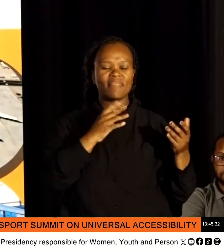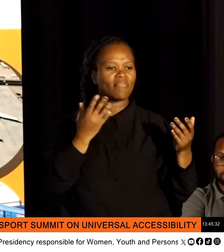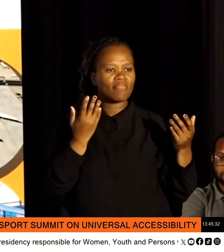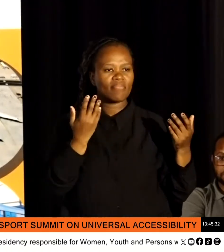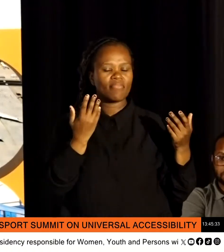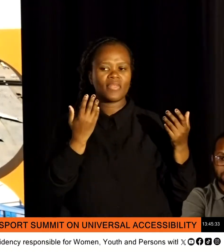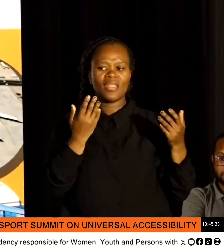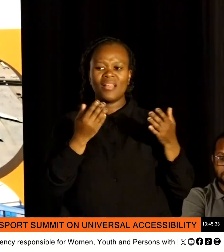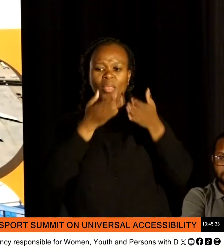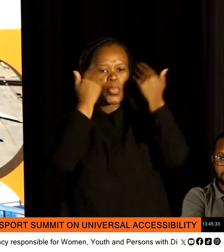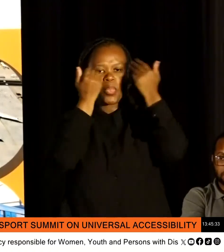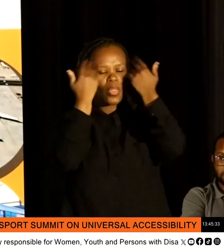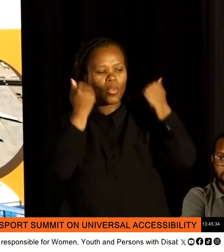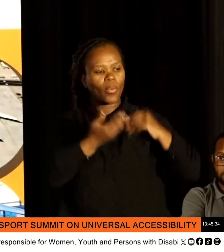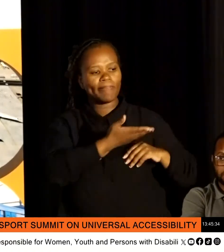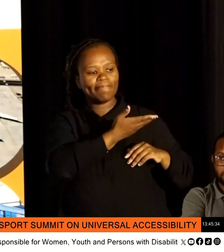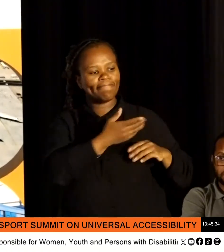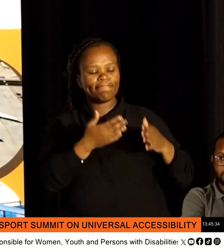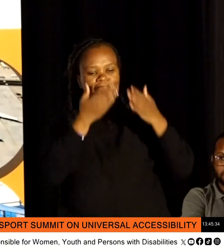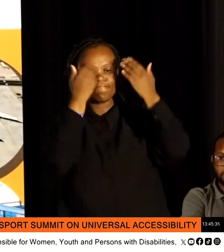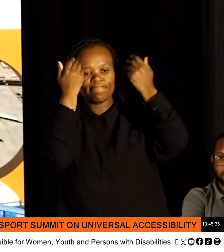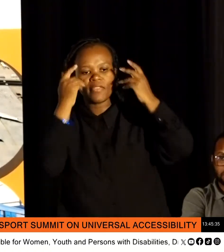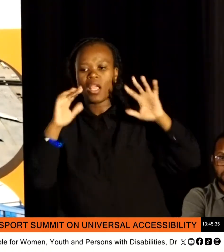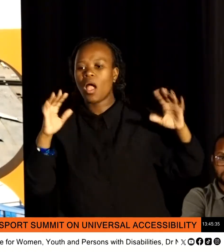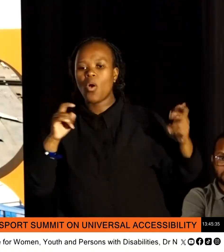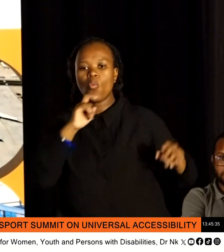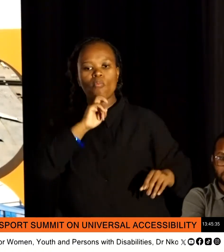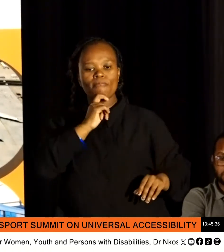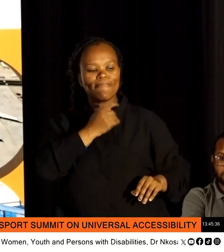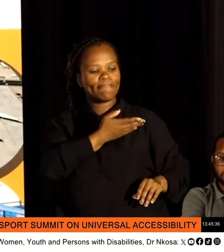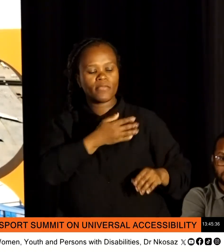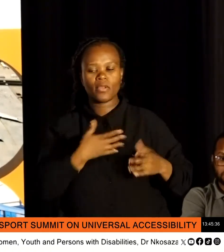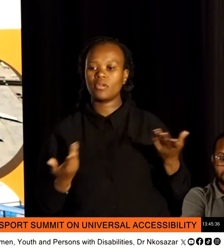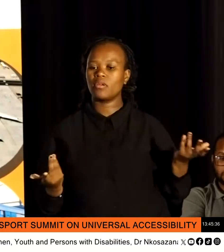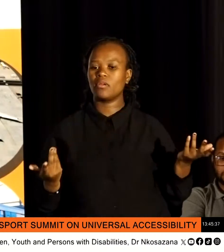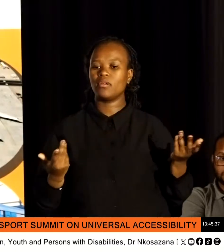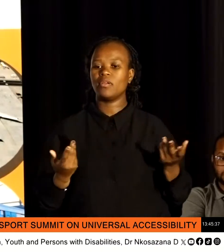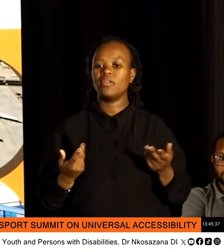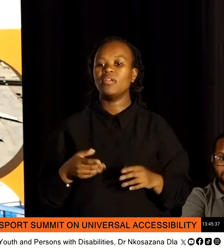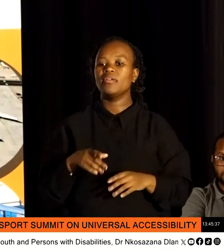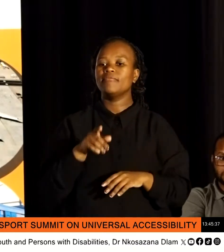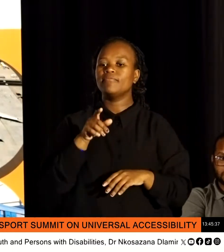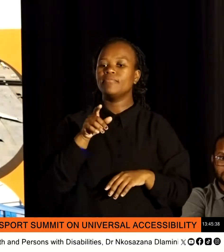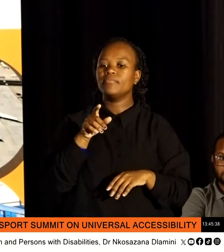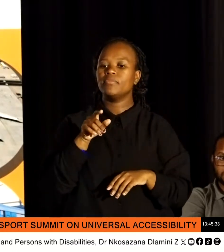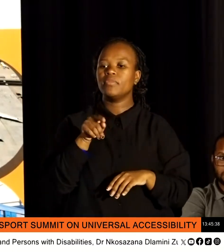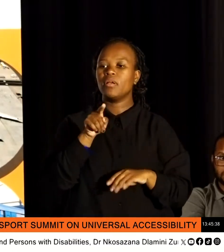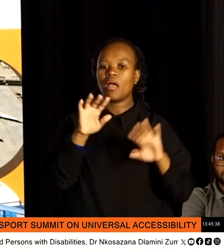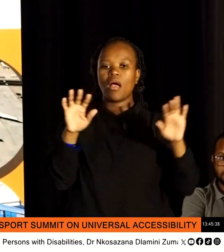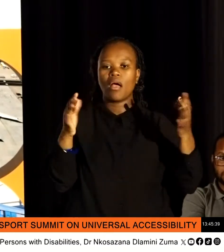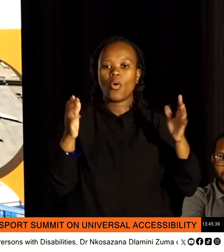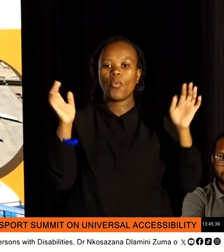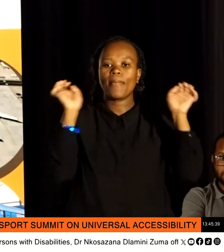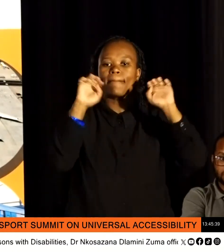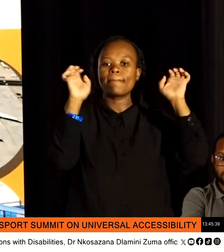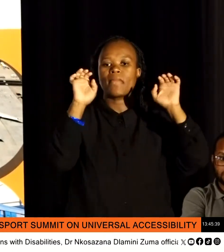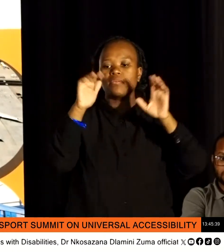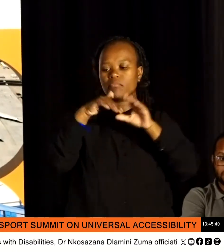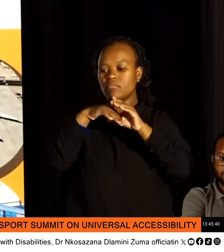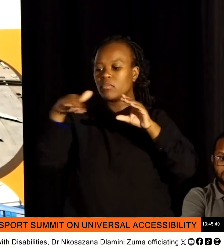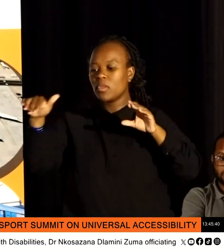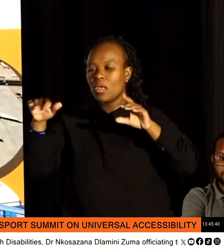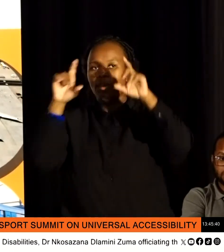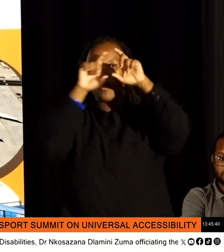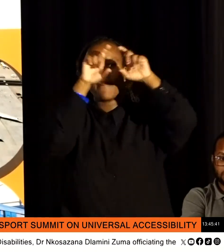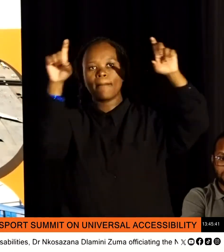unaware of its existence and how to activate it. Visual emergency evacuation signage was also